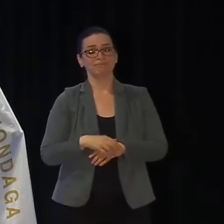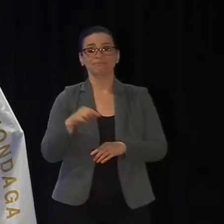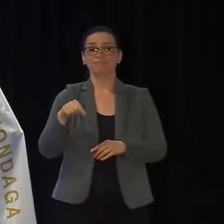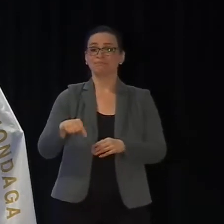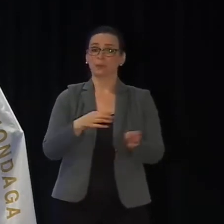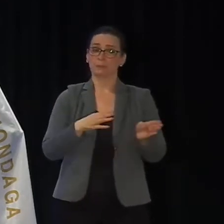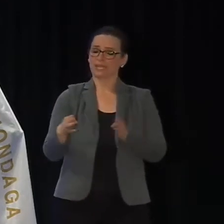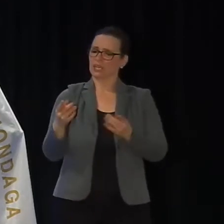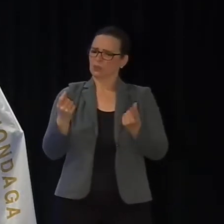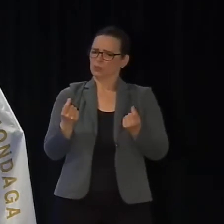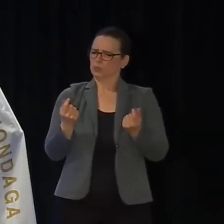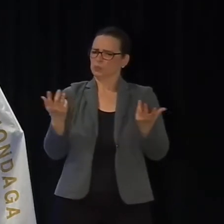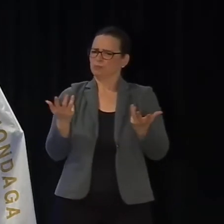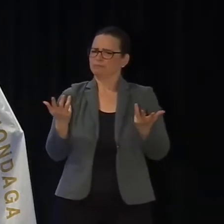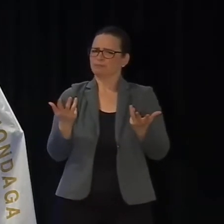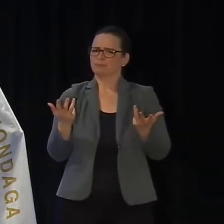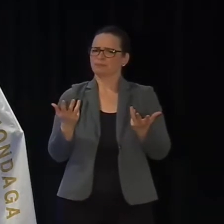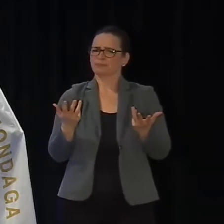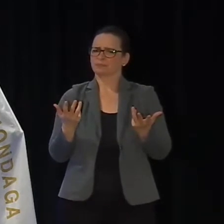plans? Yeah.